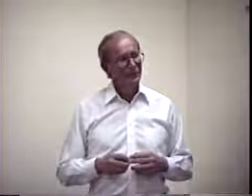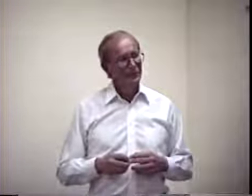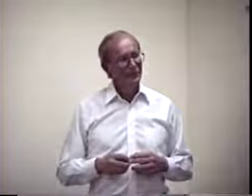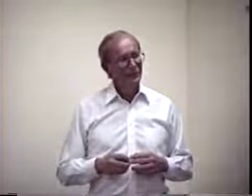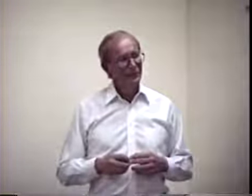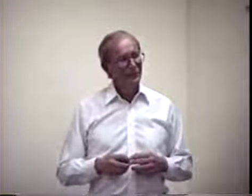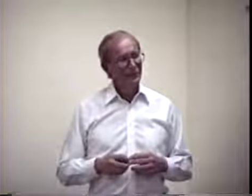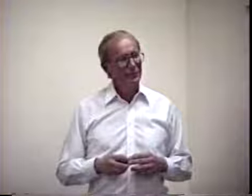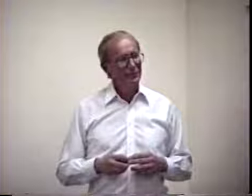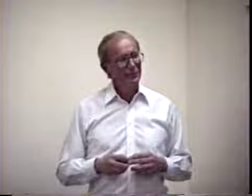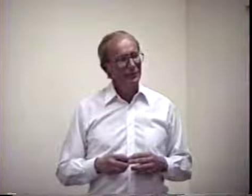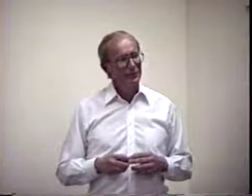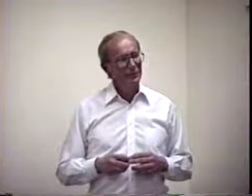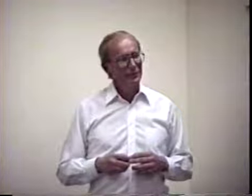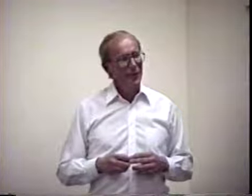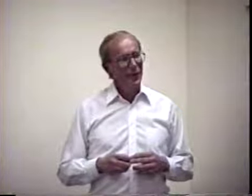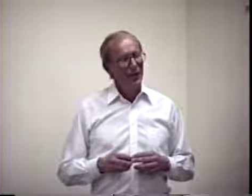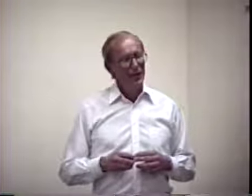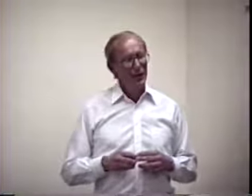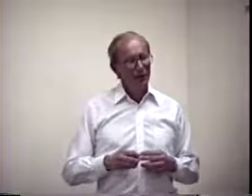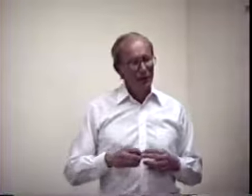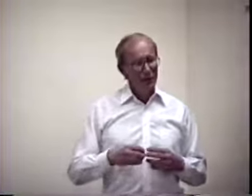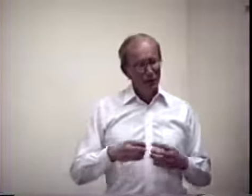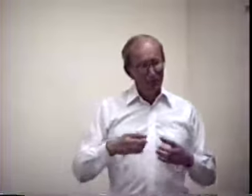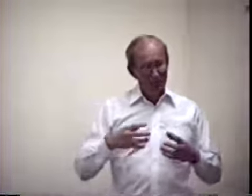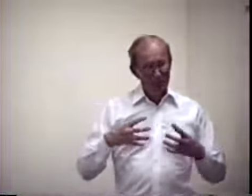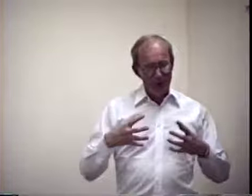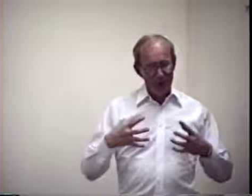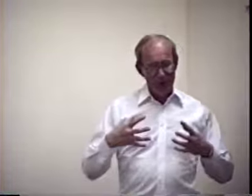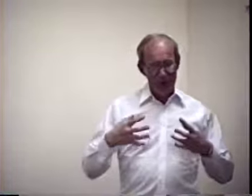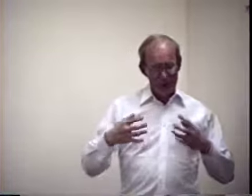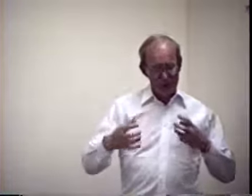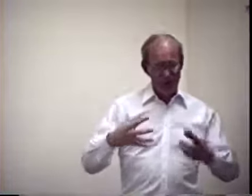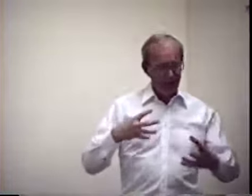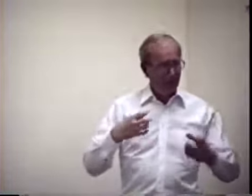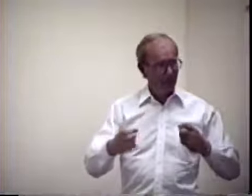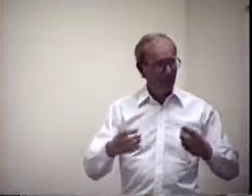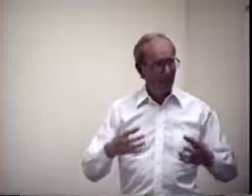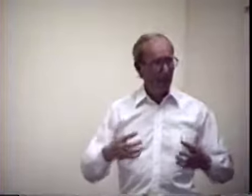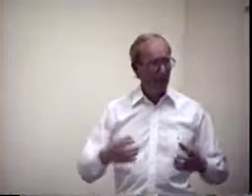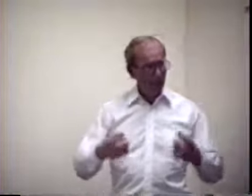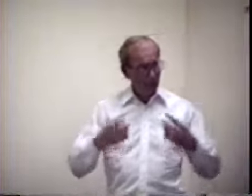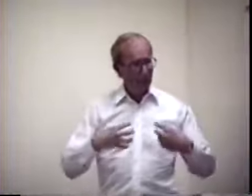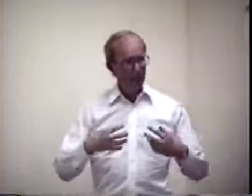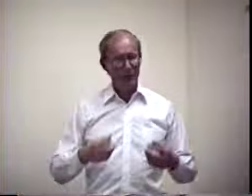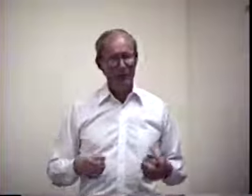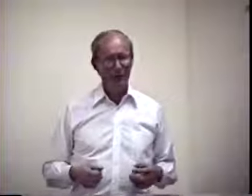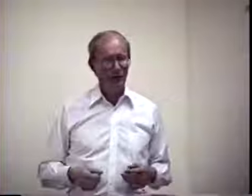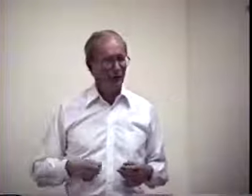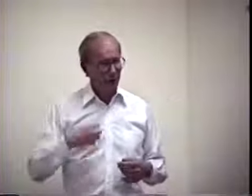and now I can communicate with her. And you could feel the enjoyment from her back to me too.